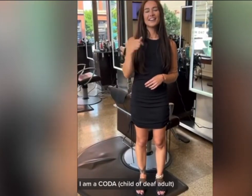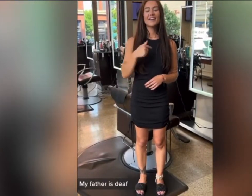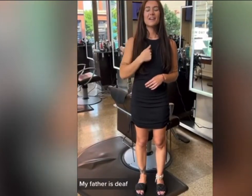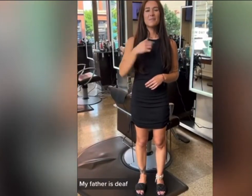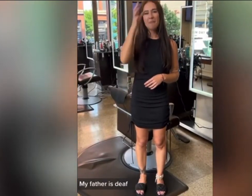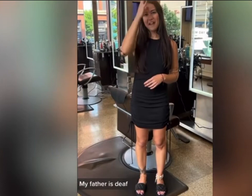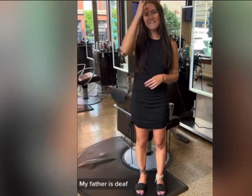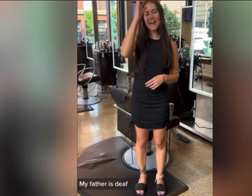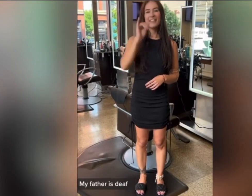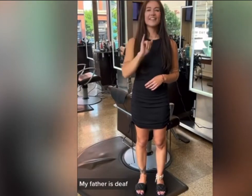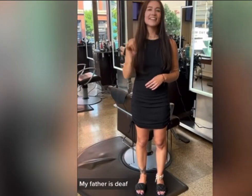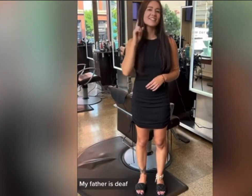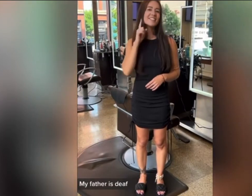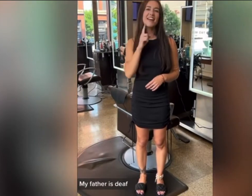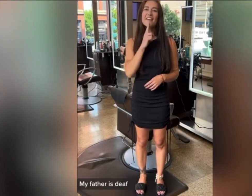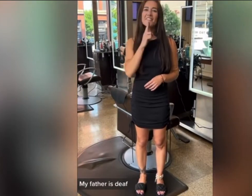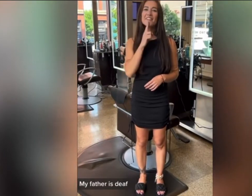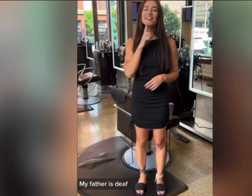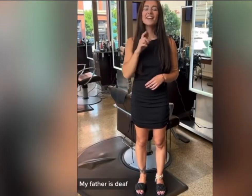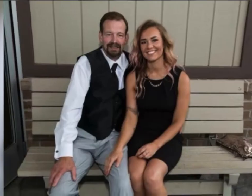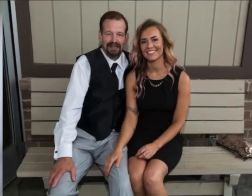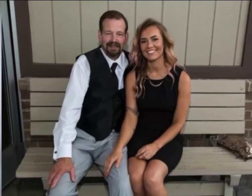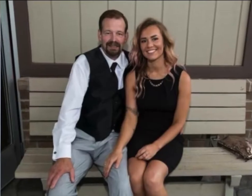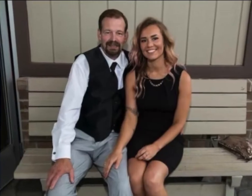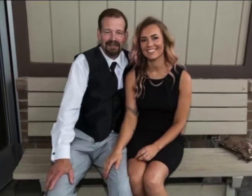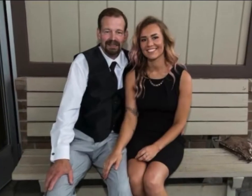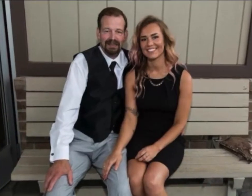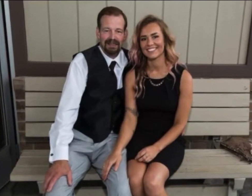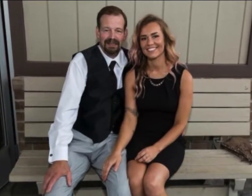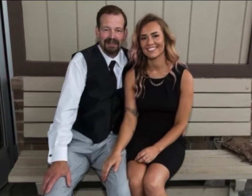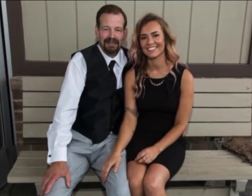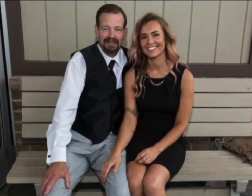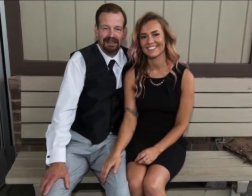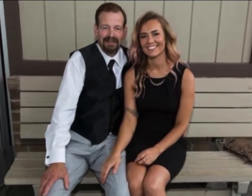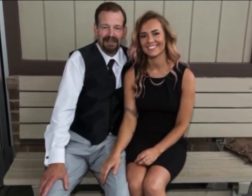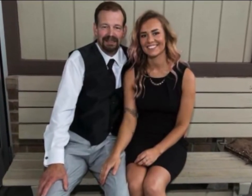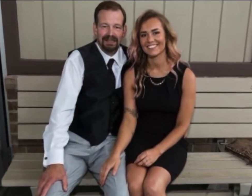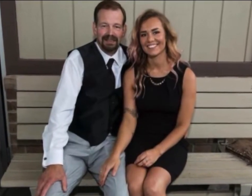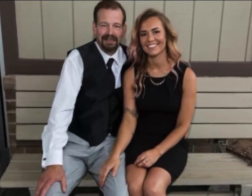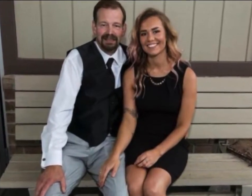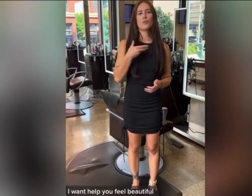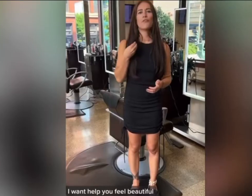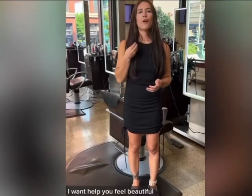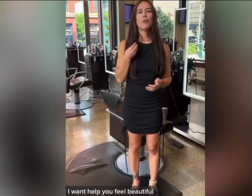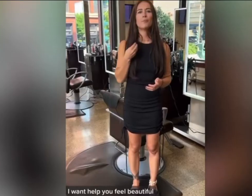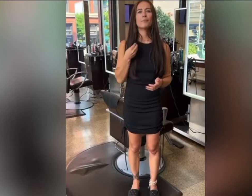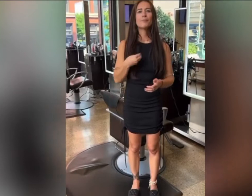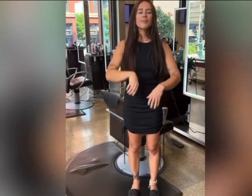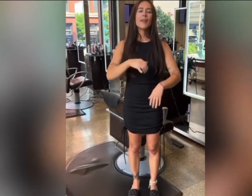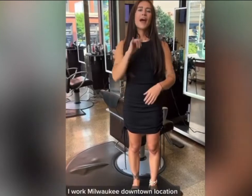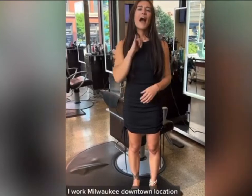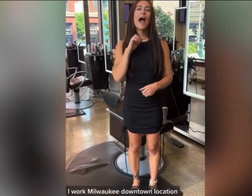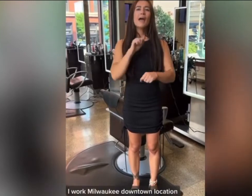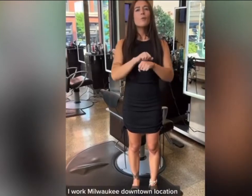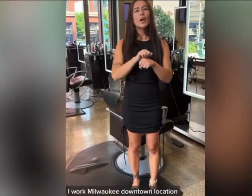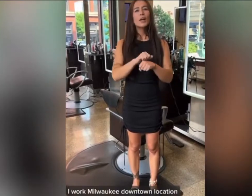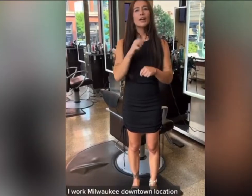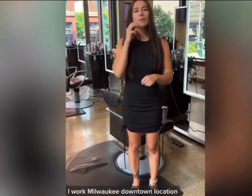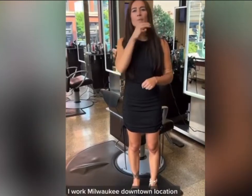Coda stands for child of a deaf adult. My father is deaf. He taught me everything I know. Over time, Jenna became fluent in American